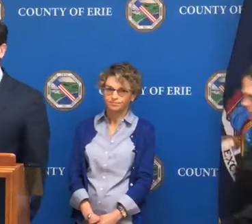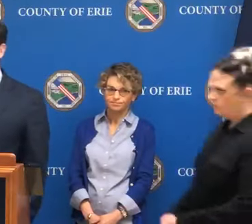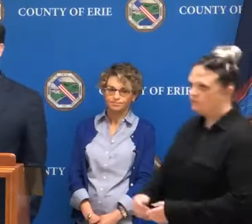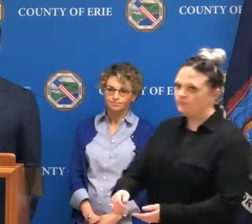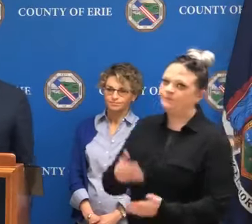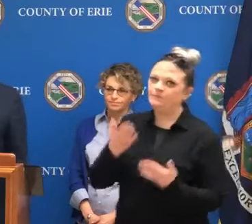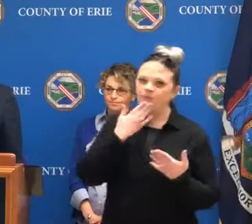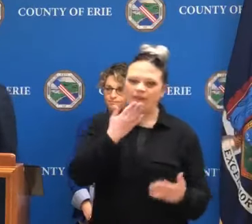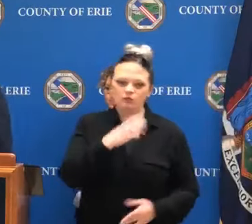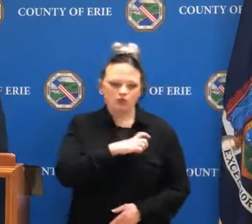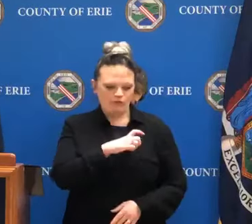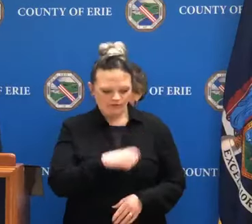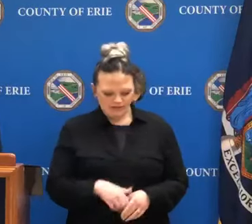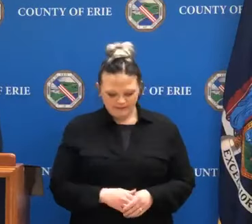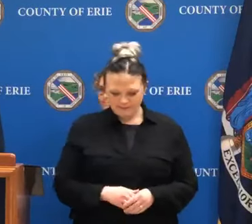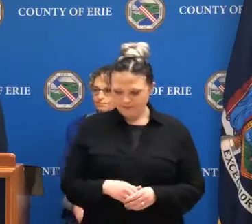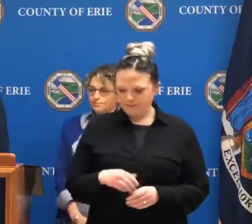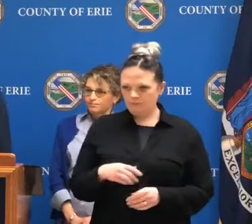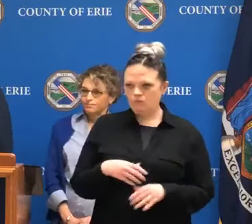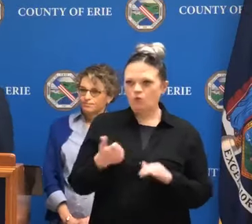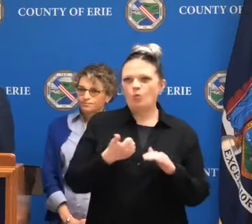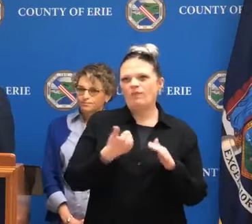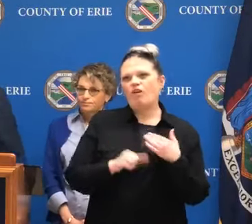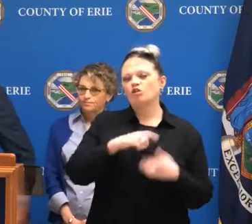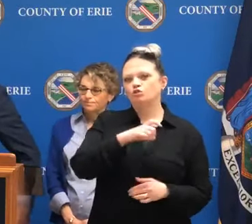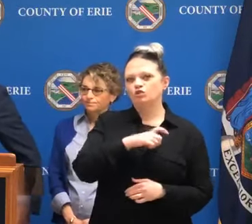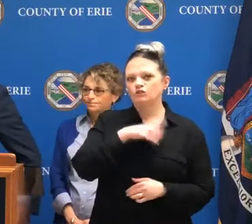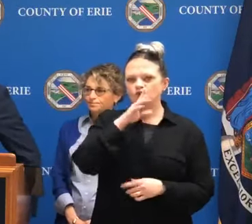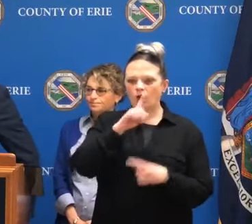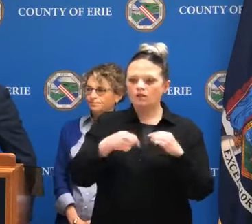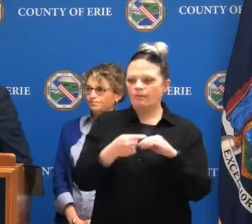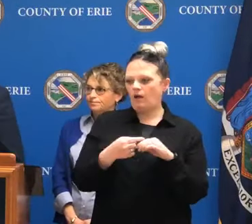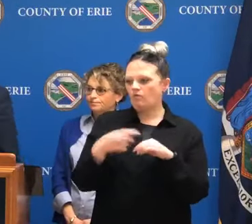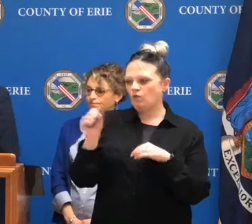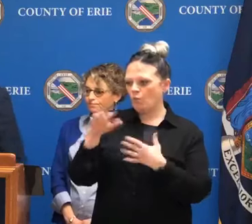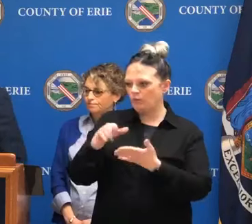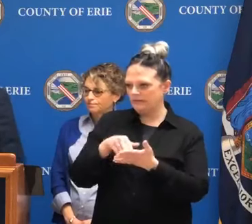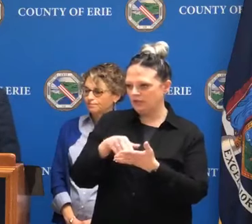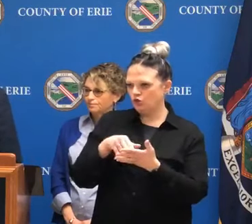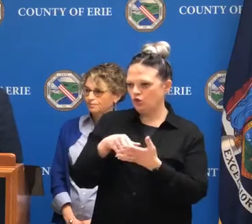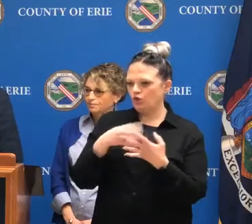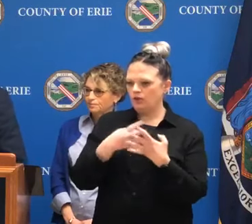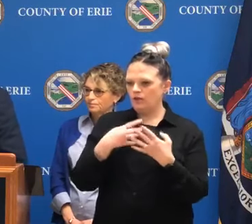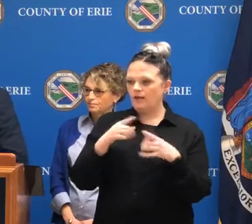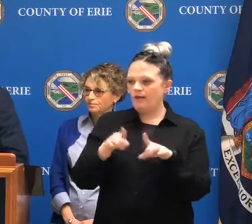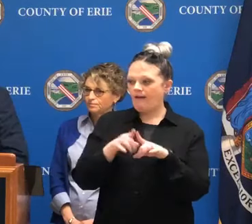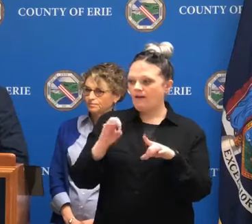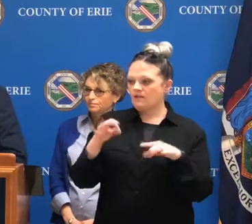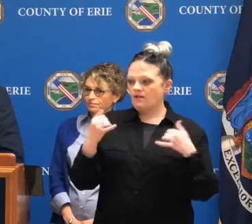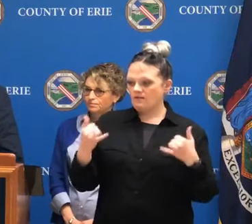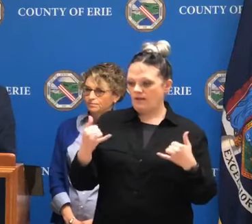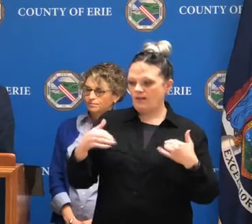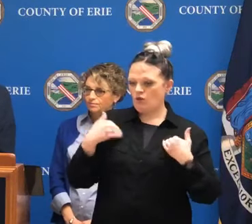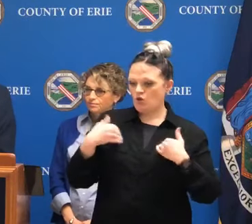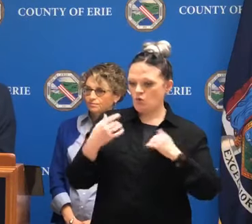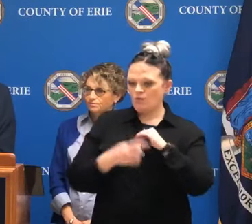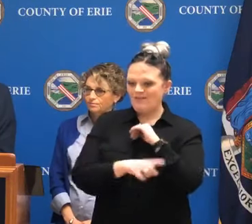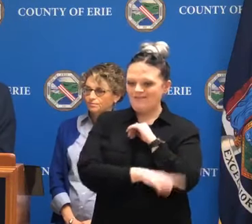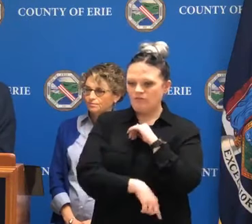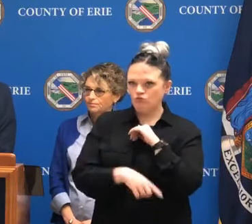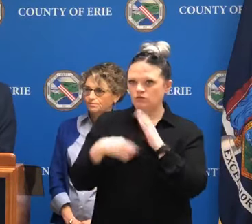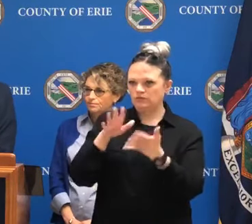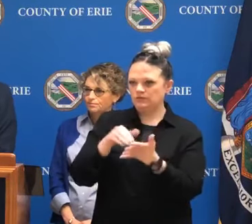Thank you, Undersheriff. The Undersheriff talked about the holding center and the jail. As of today, the youth detention facility on East Ferry